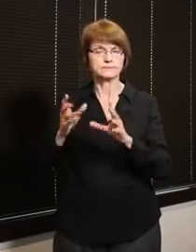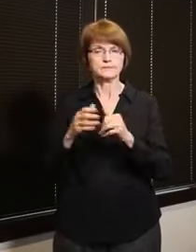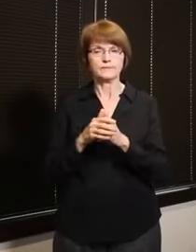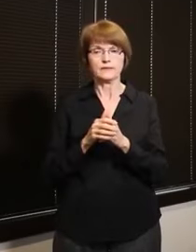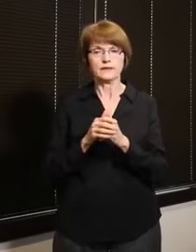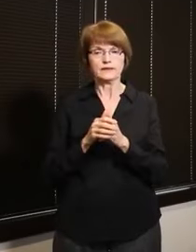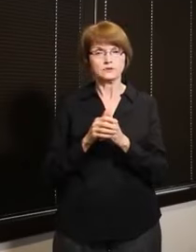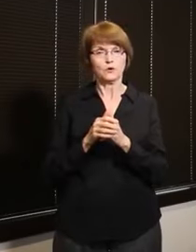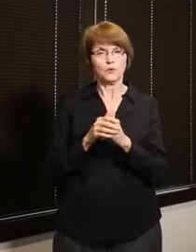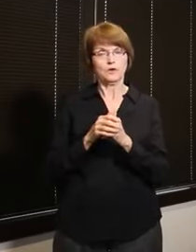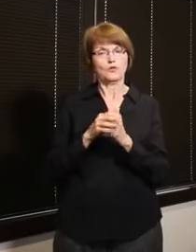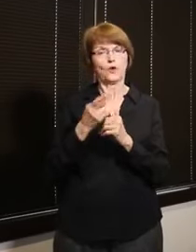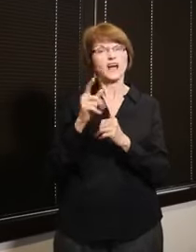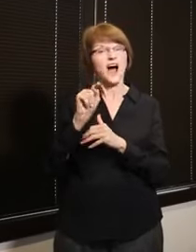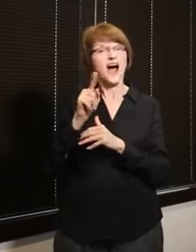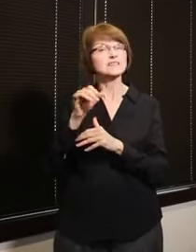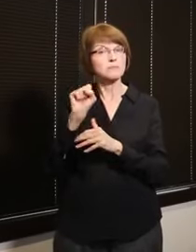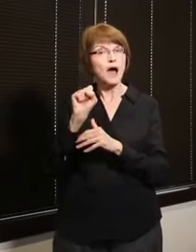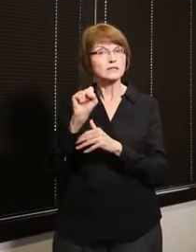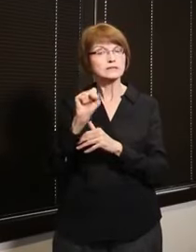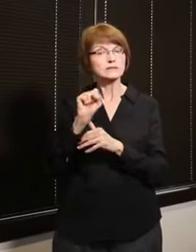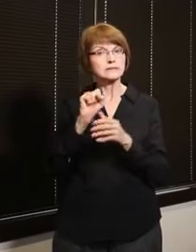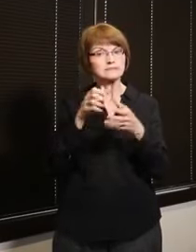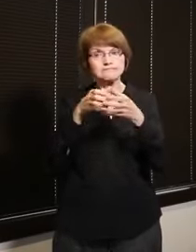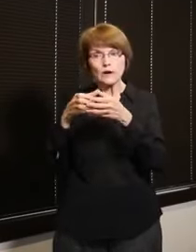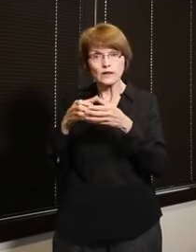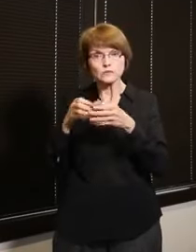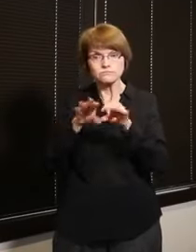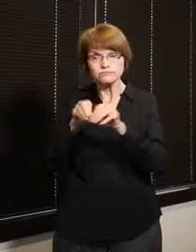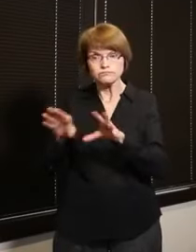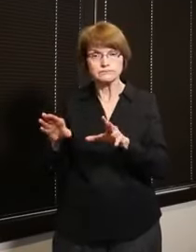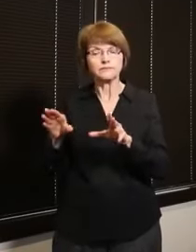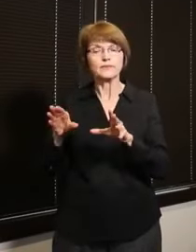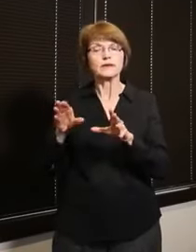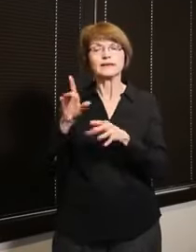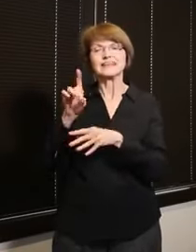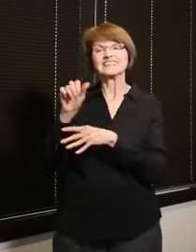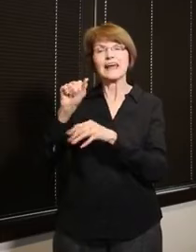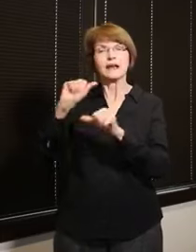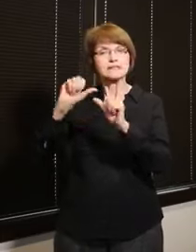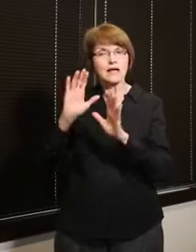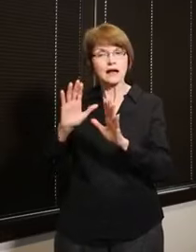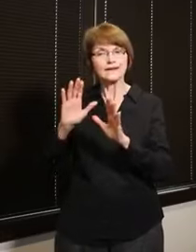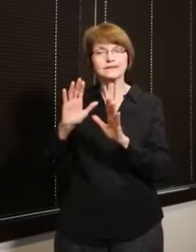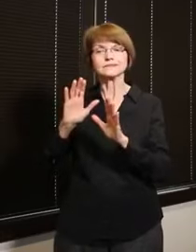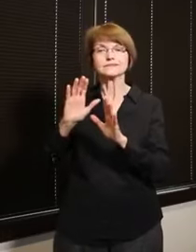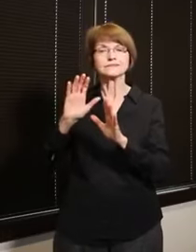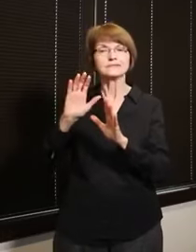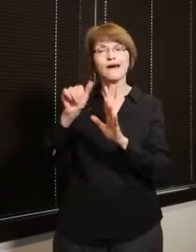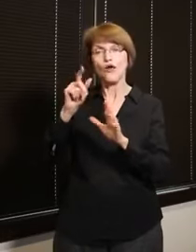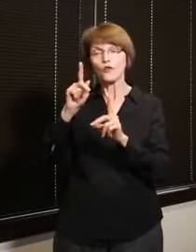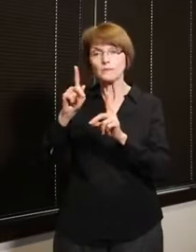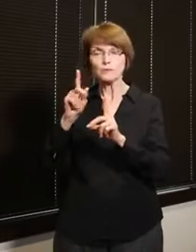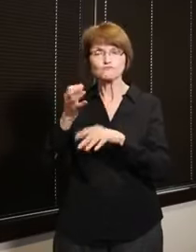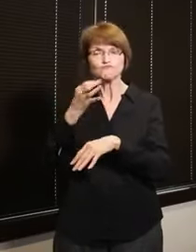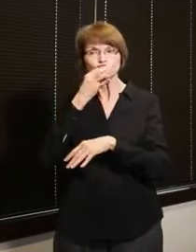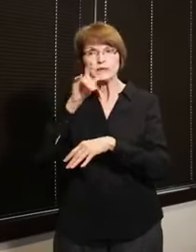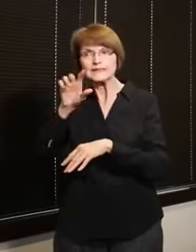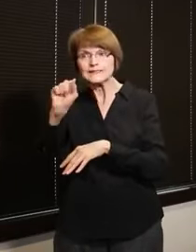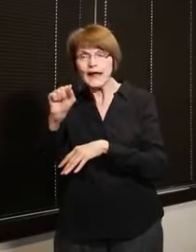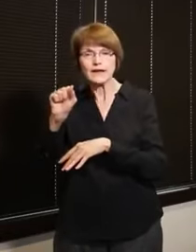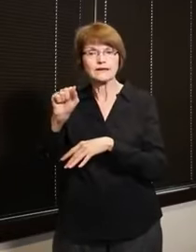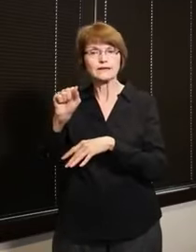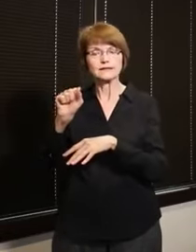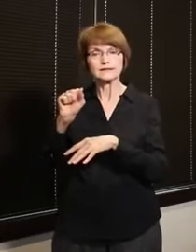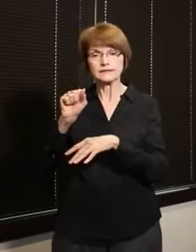we're also using our data scientists and some of our other data presentation people to do